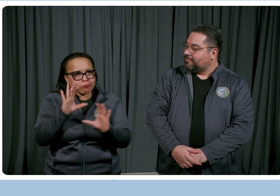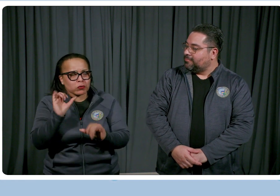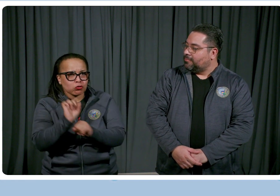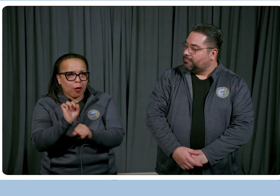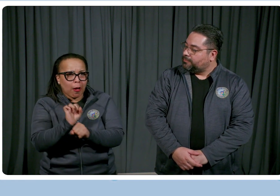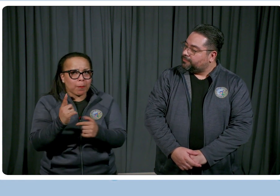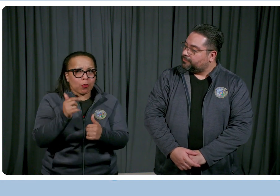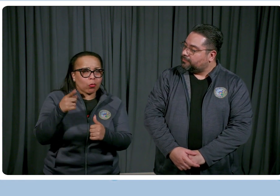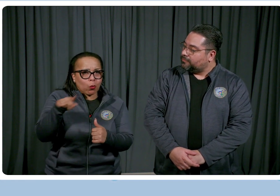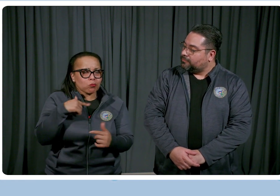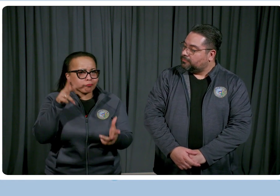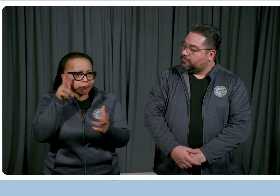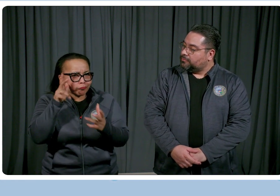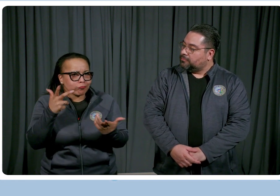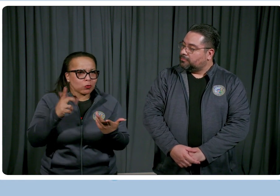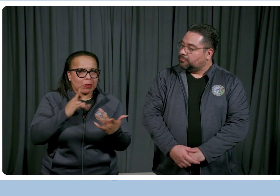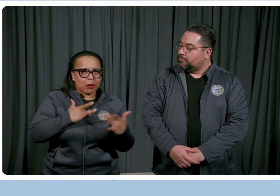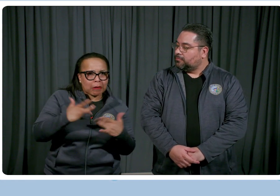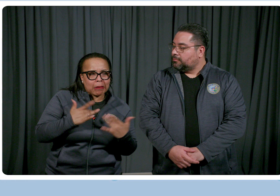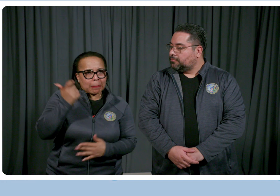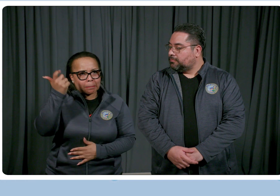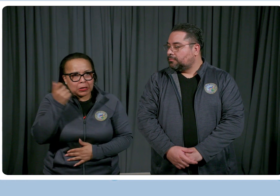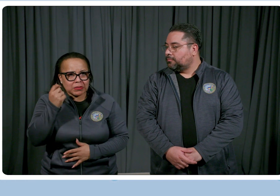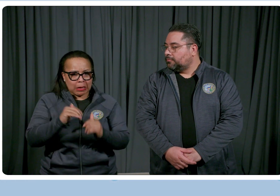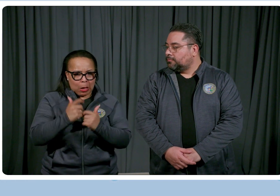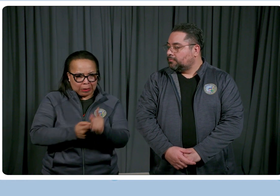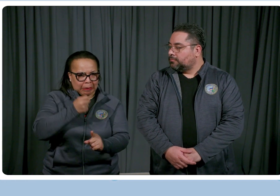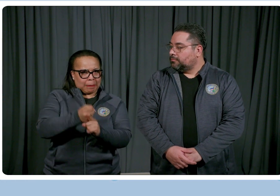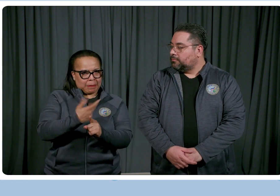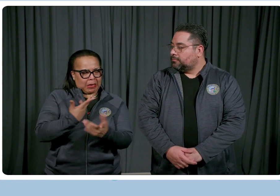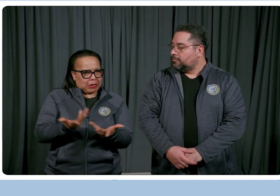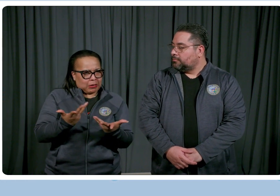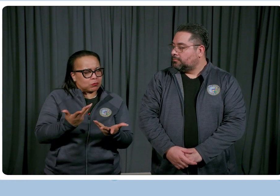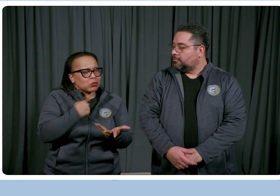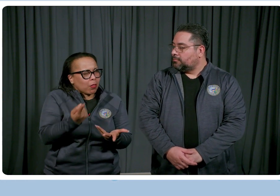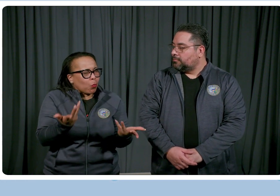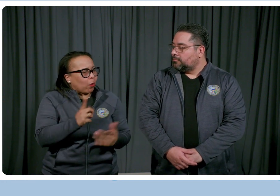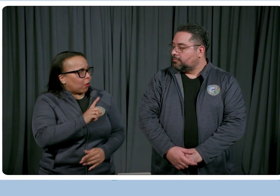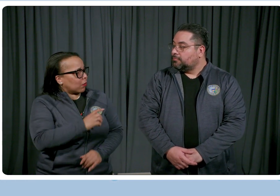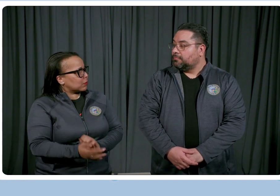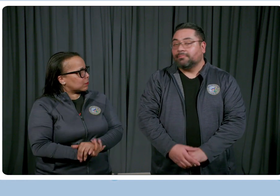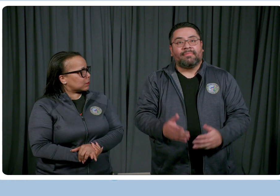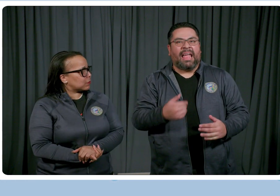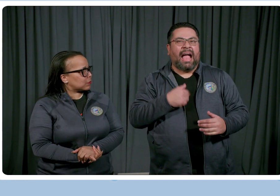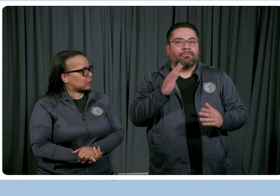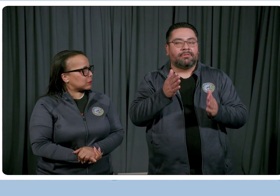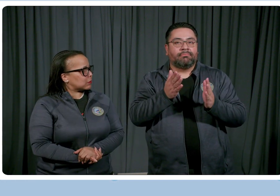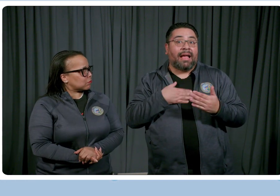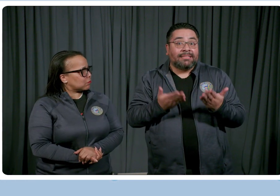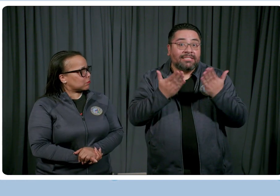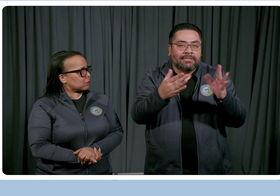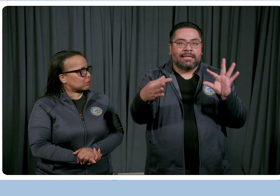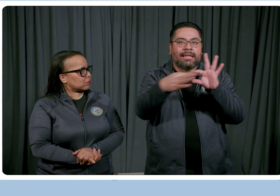listening who has any concerns or fears about their benefits or how it would impact? I would tell them to connect with the